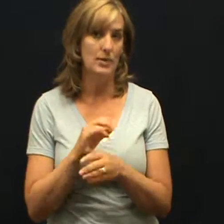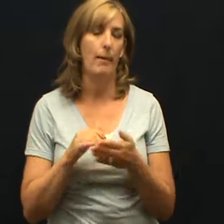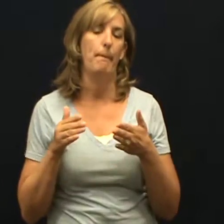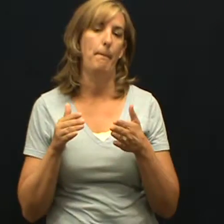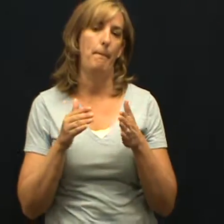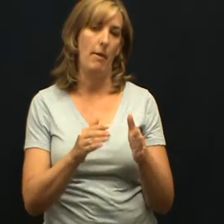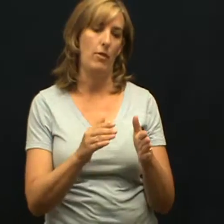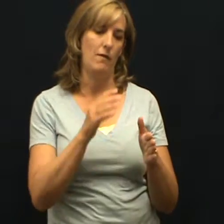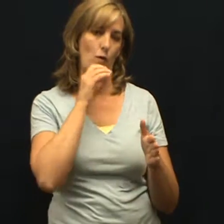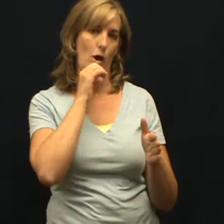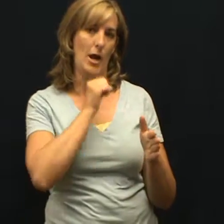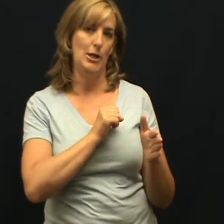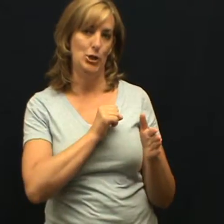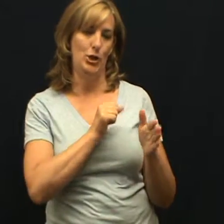to make that adjustment each month.